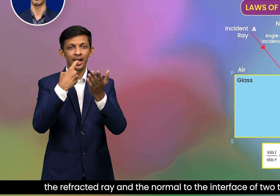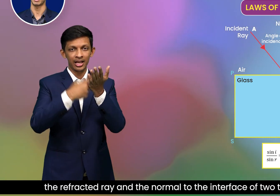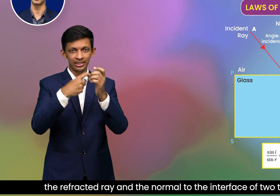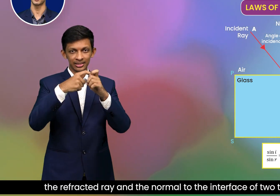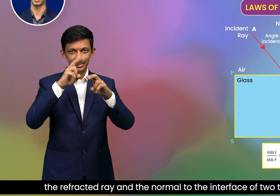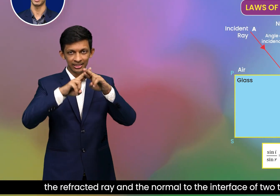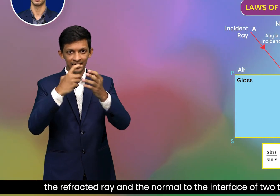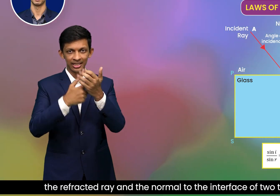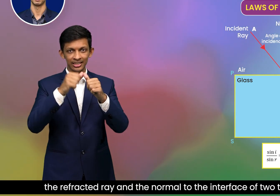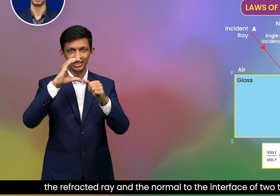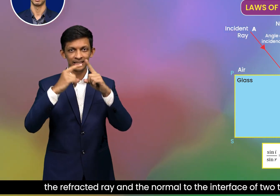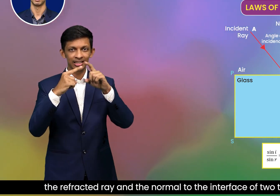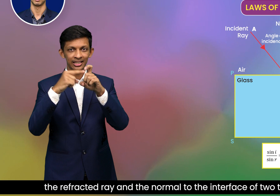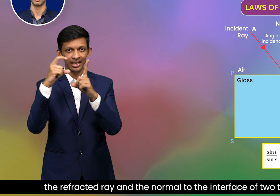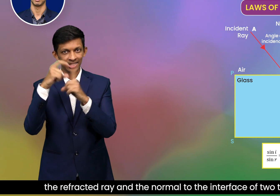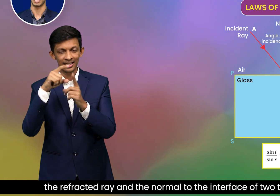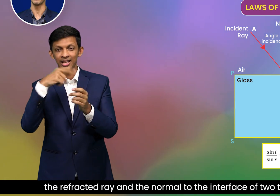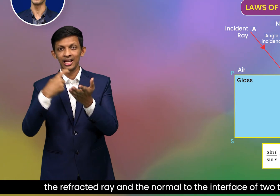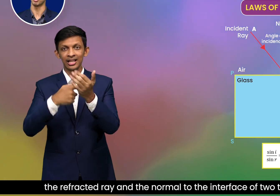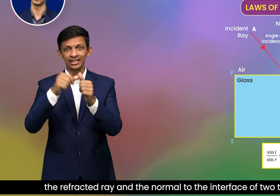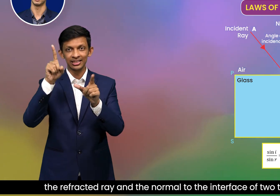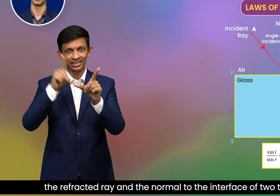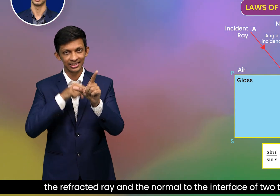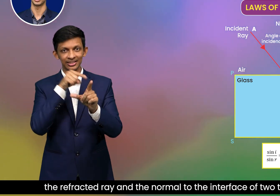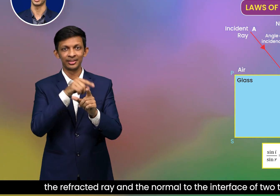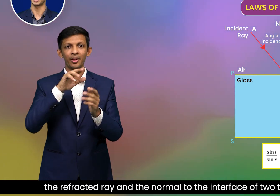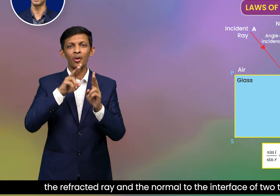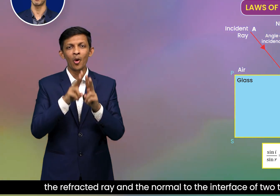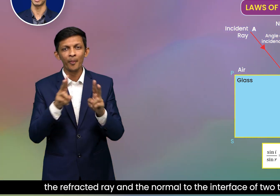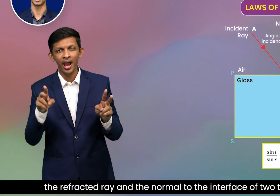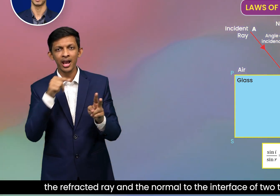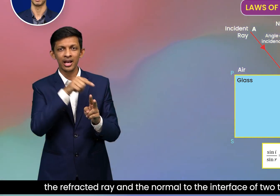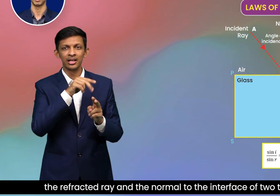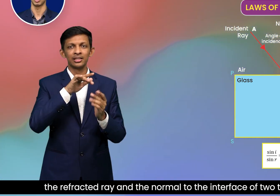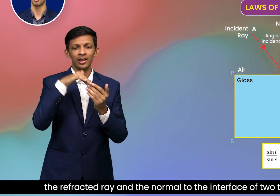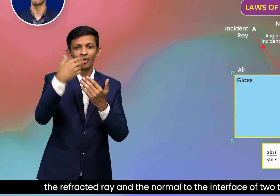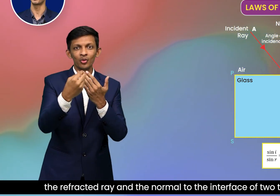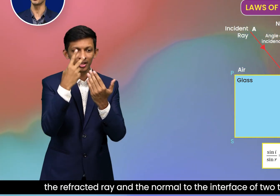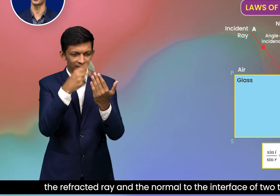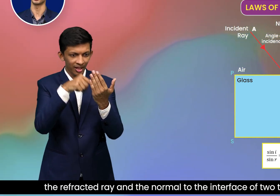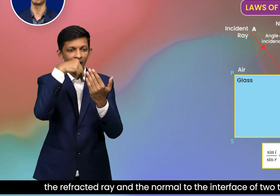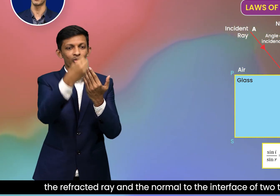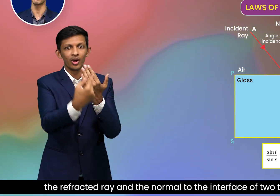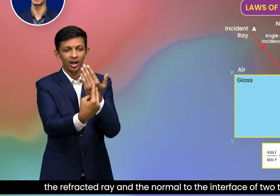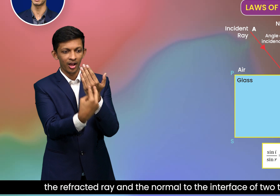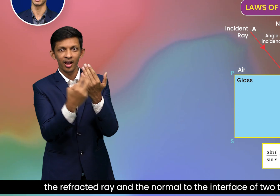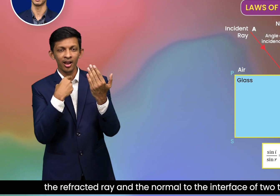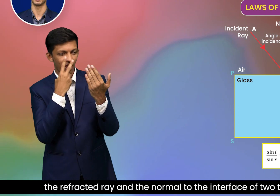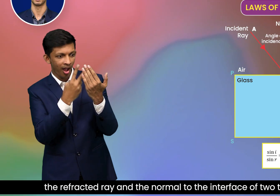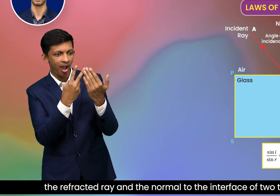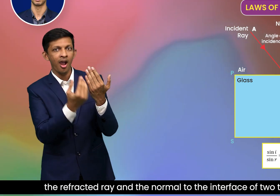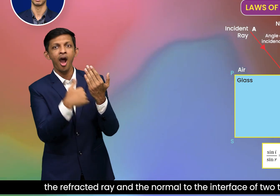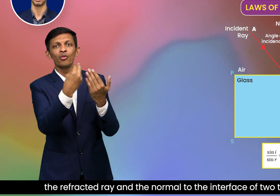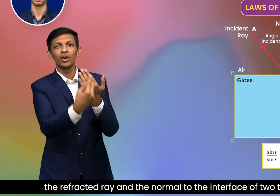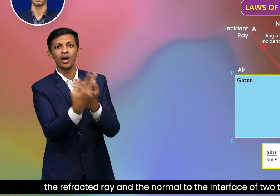the refracted ray and the normal to the interface of two transparent media